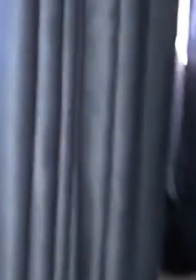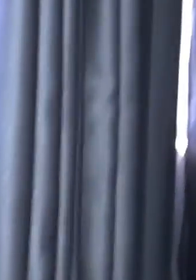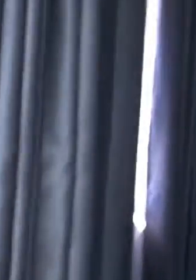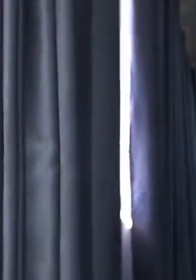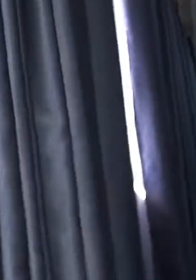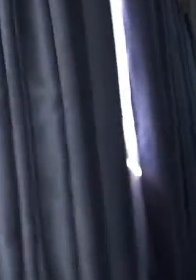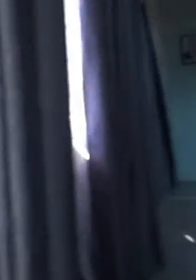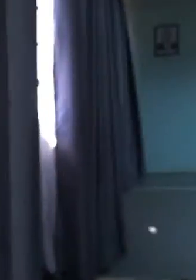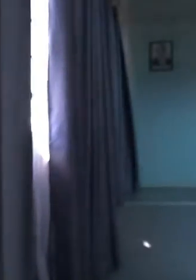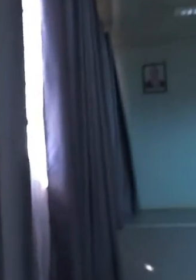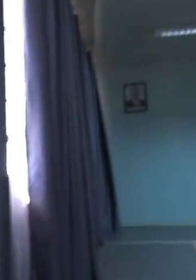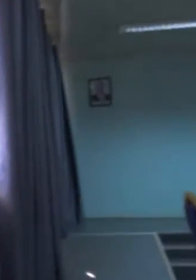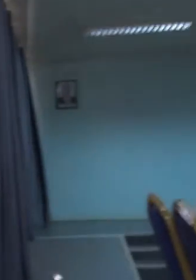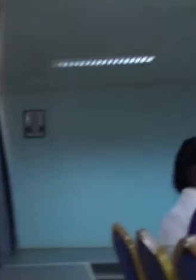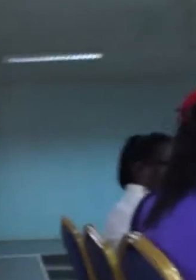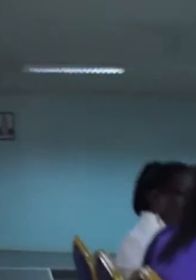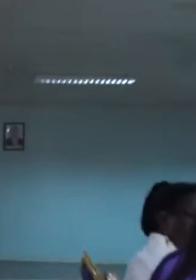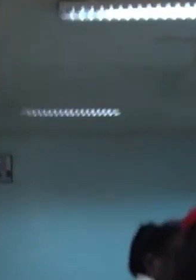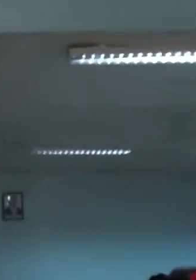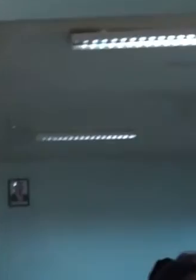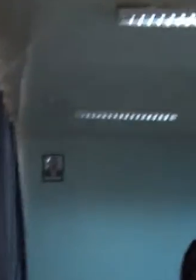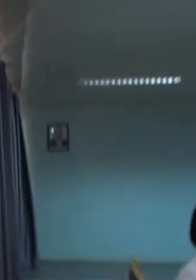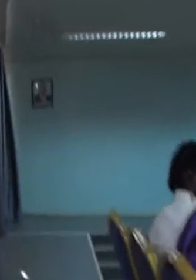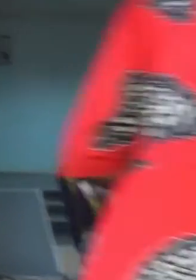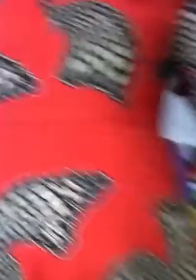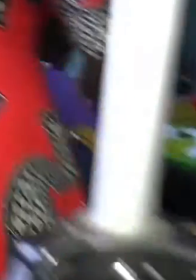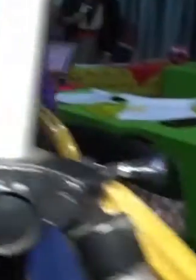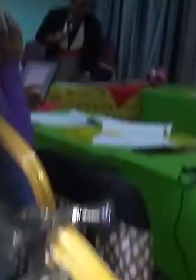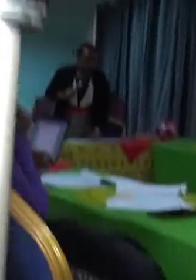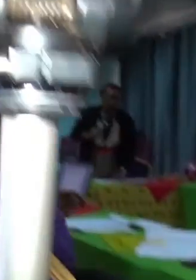So I hope you will leave the word, but you have been